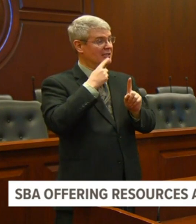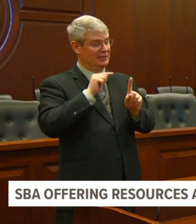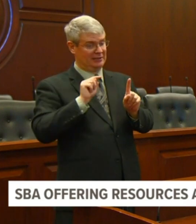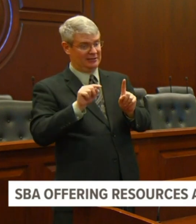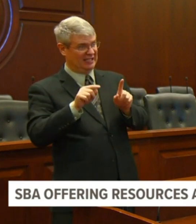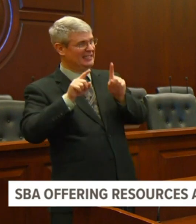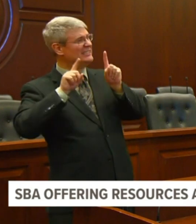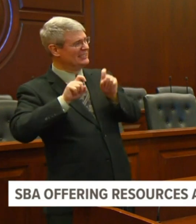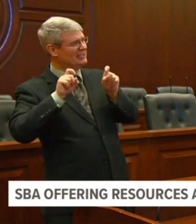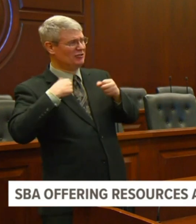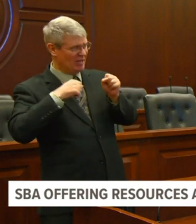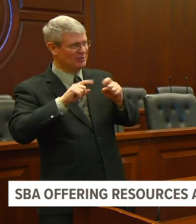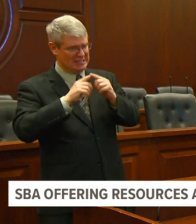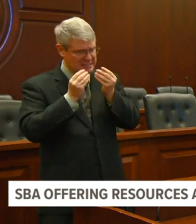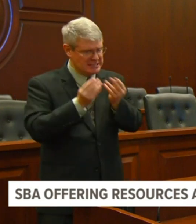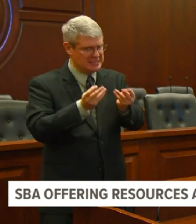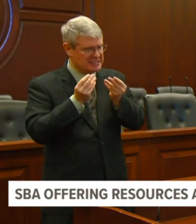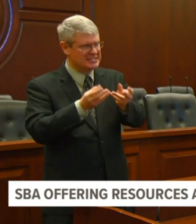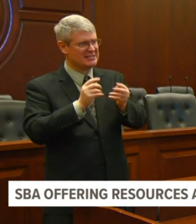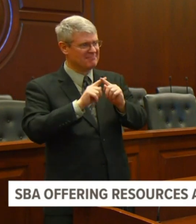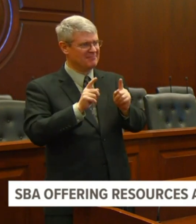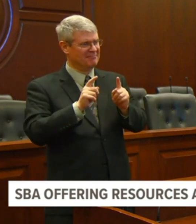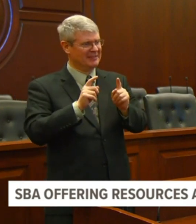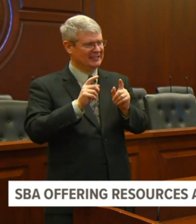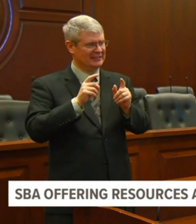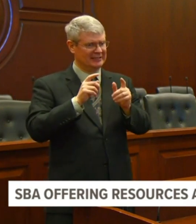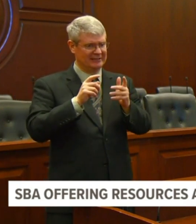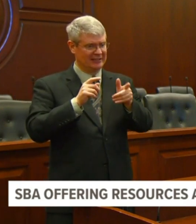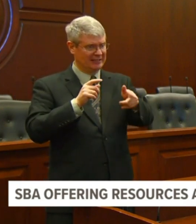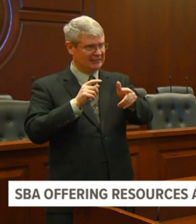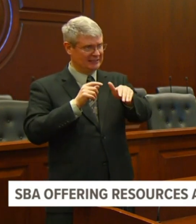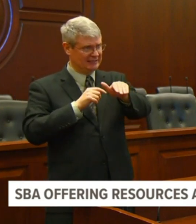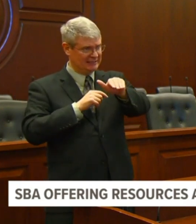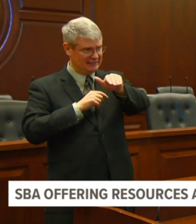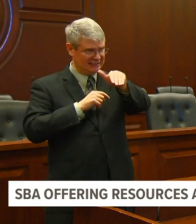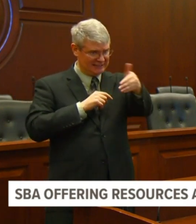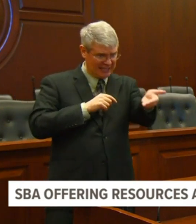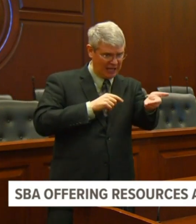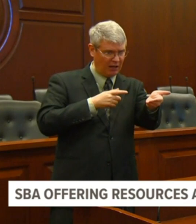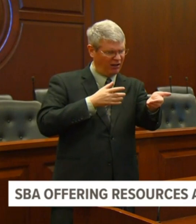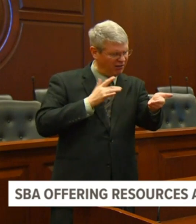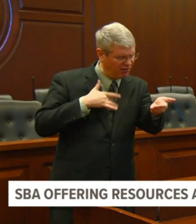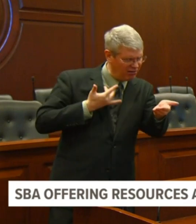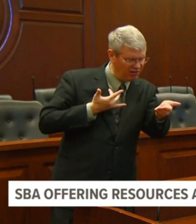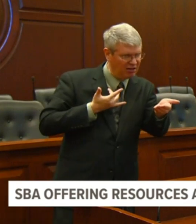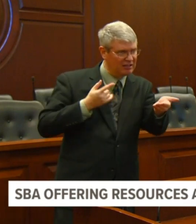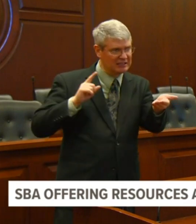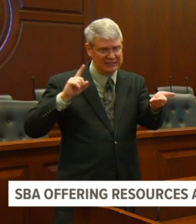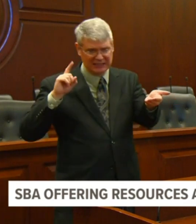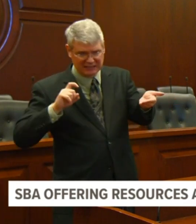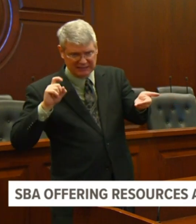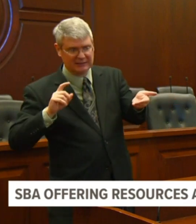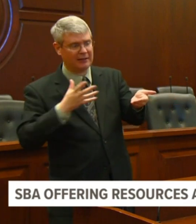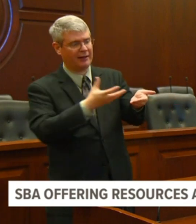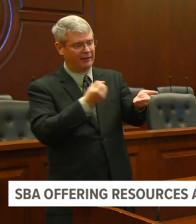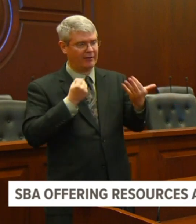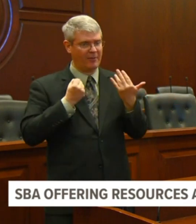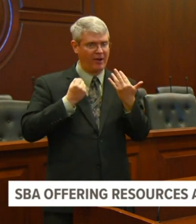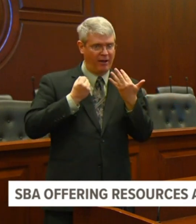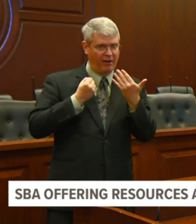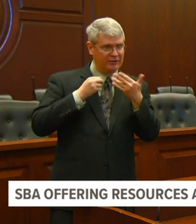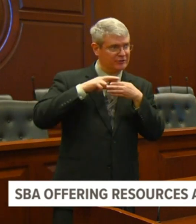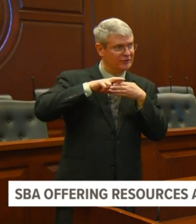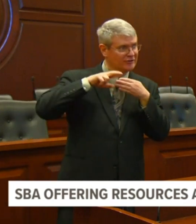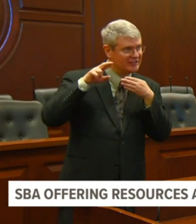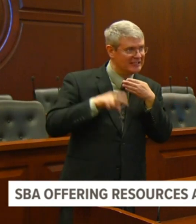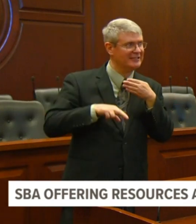a patient that expires, um, and we still need to do a test to confirm COVID, that'll take a little bit of time, but we're going to run that process. We want to be factual. Uh, we want to be really